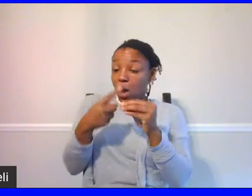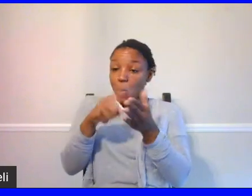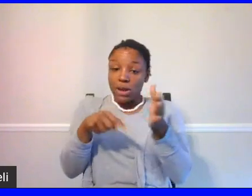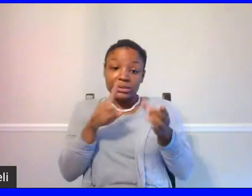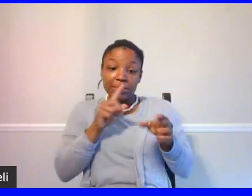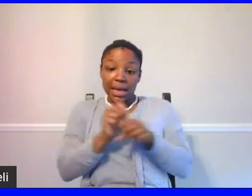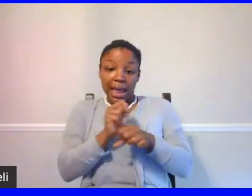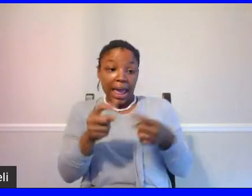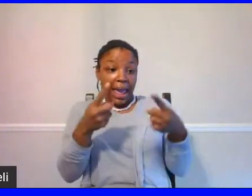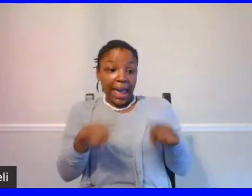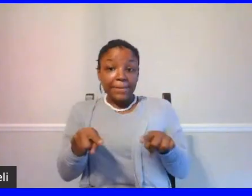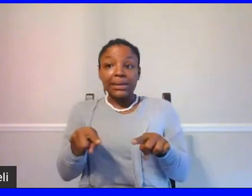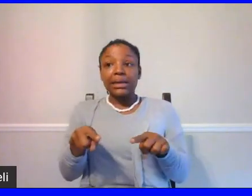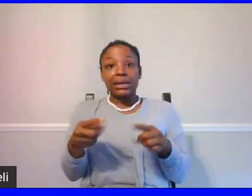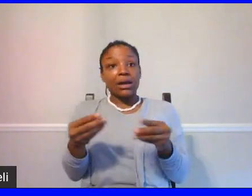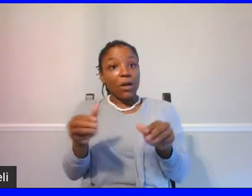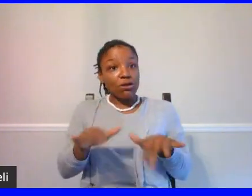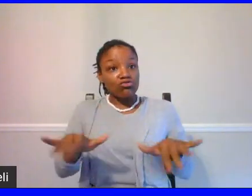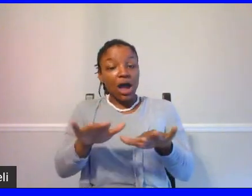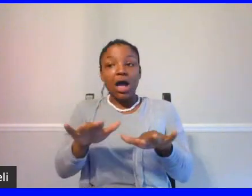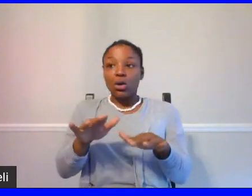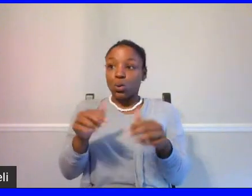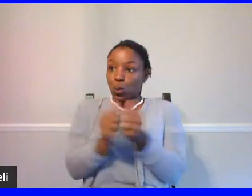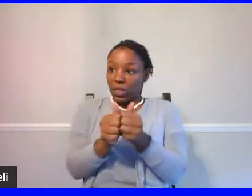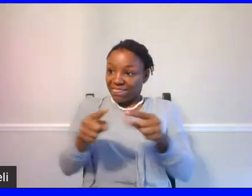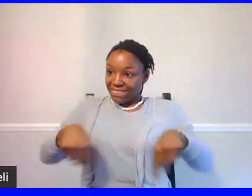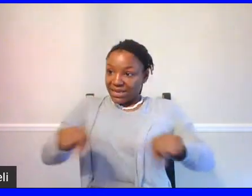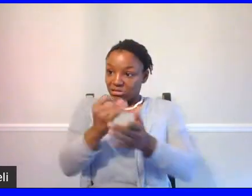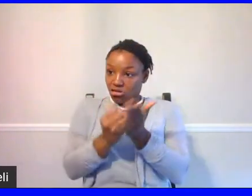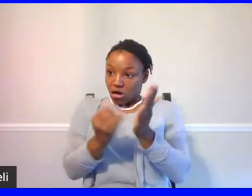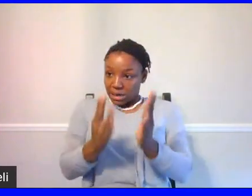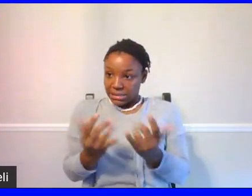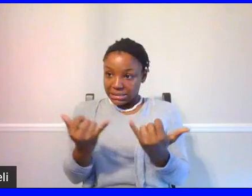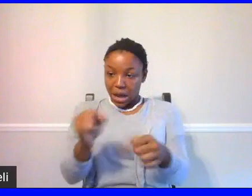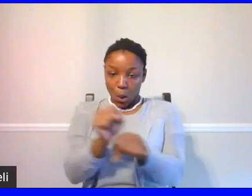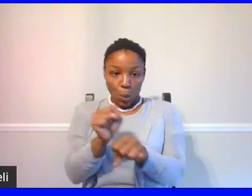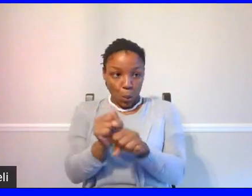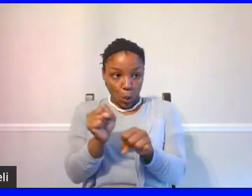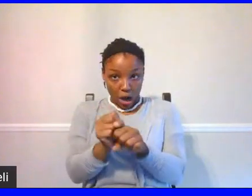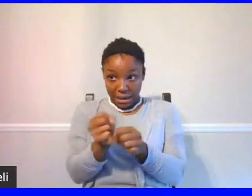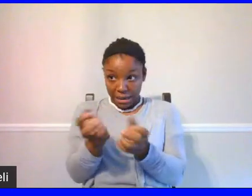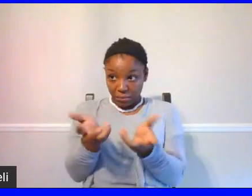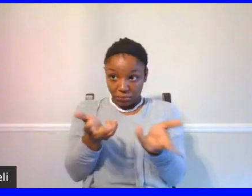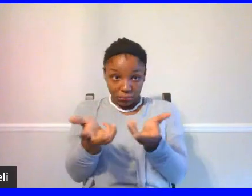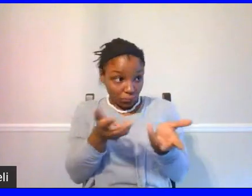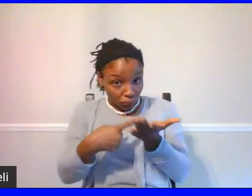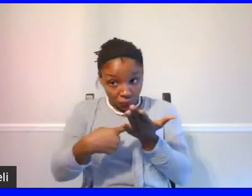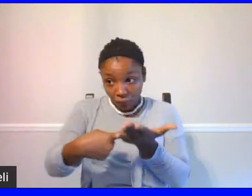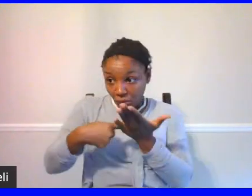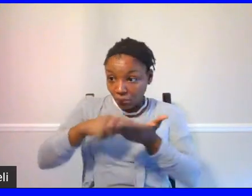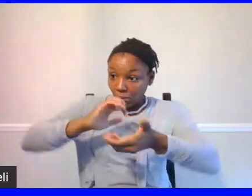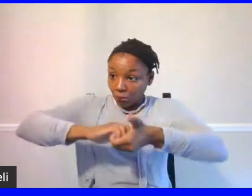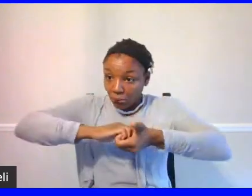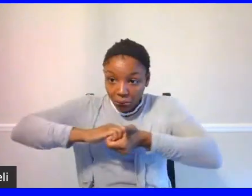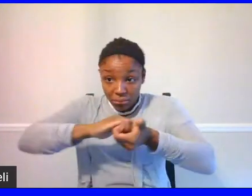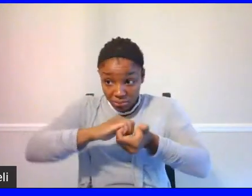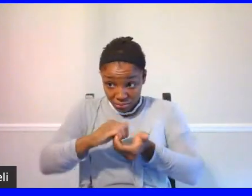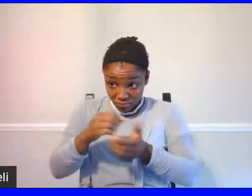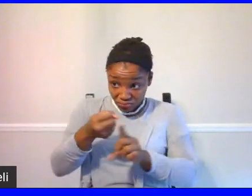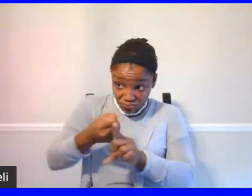ground among the artists that are at, you know, that are working on this, and the kinds of collaborations and things that have been going